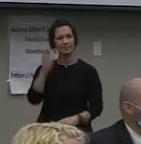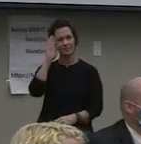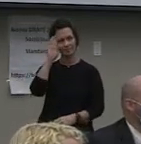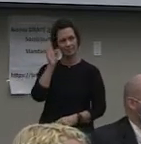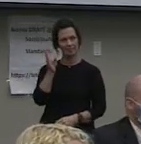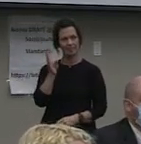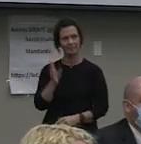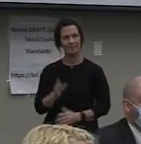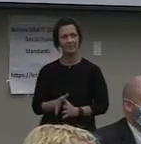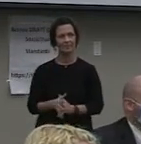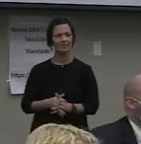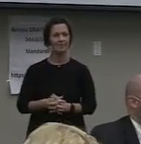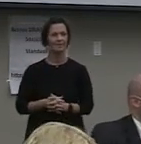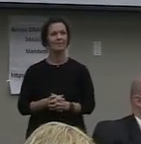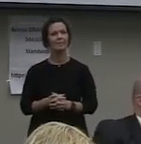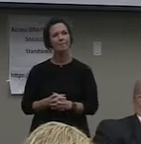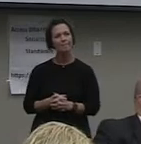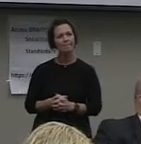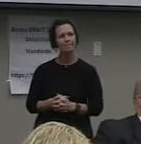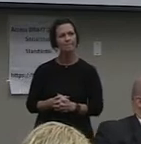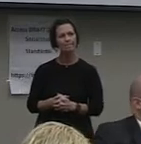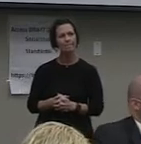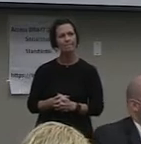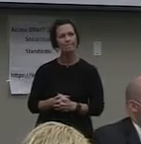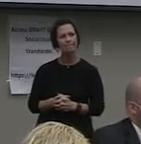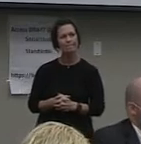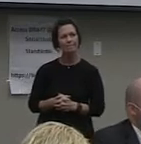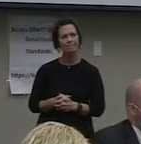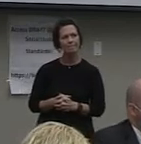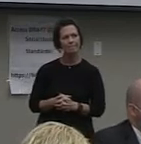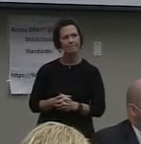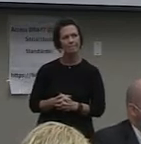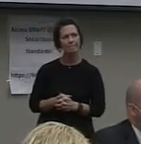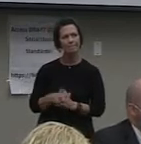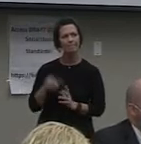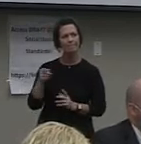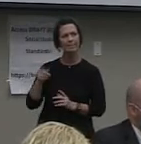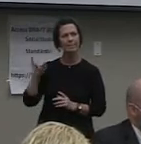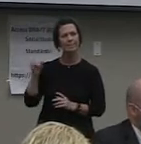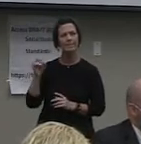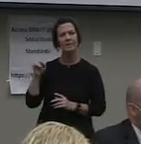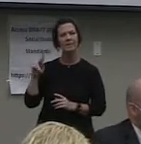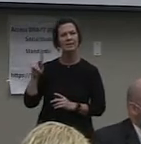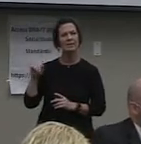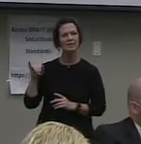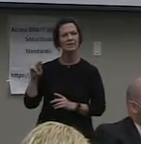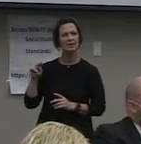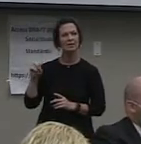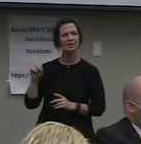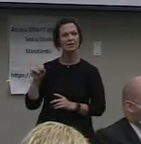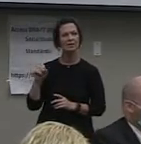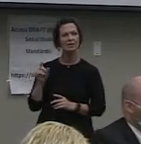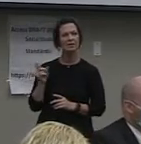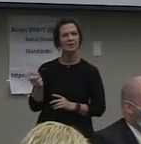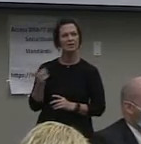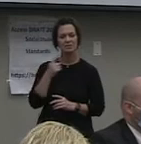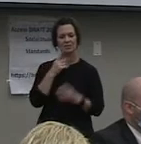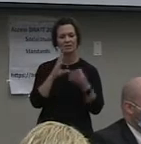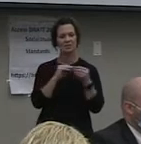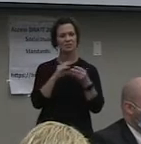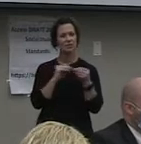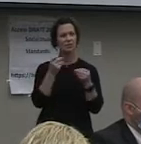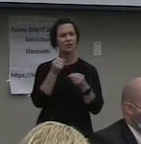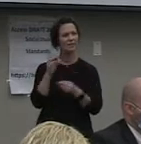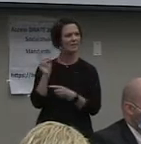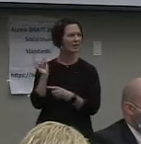Hi. Can you hear me? Yes. I was happy to hear from Mr. Jenkins. You have been missing a lot. Like you said, the stories of history,